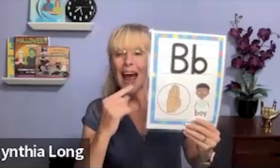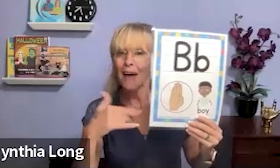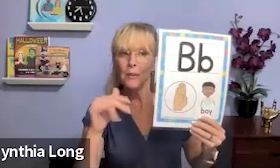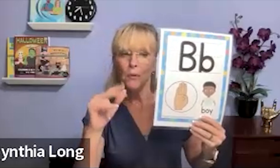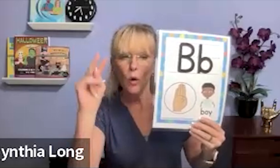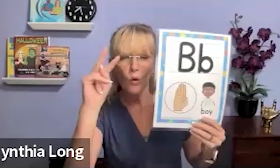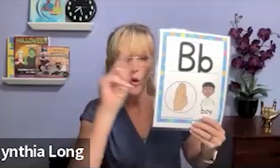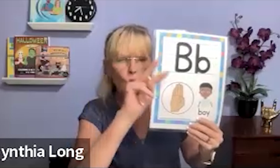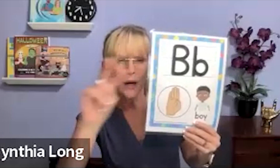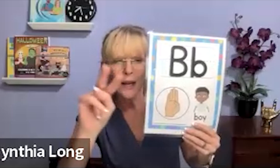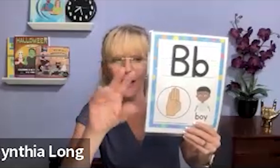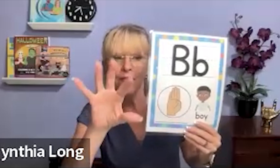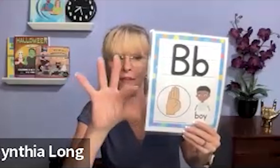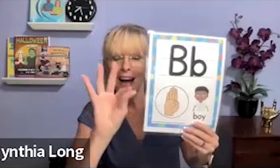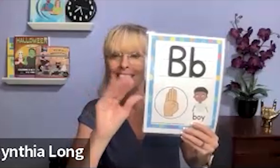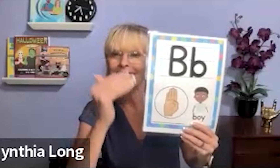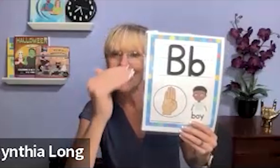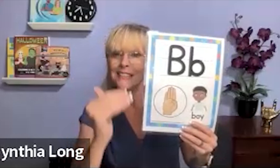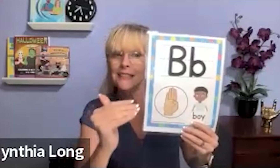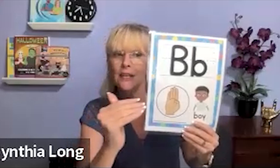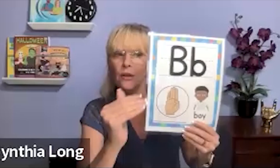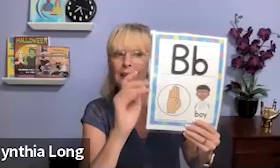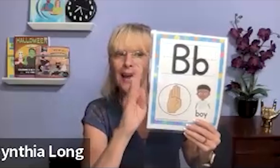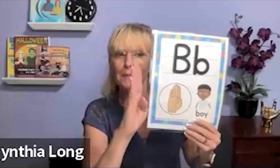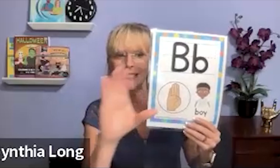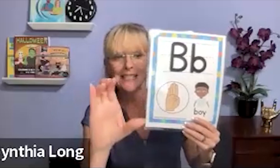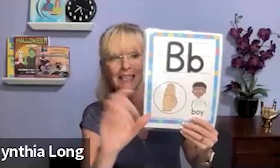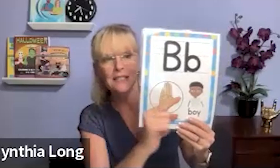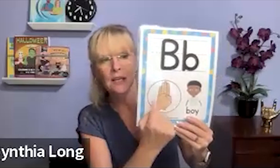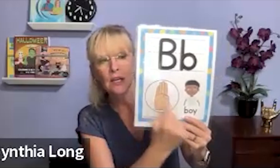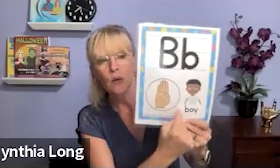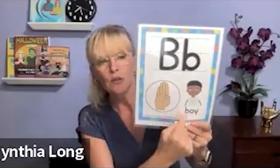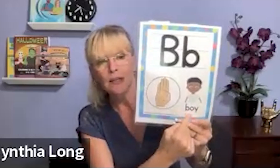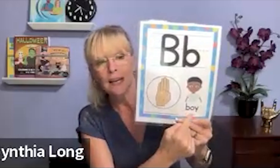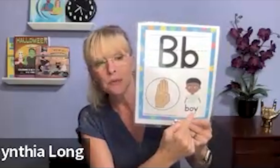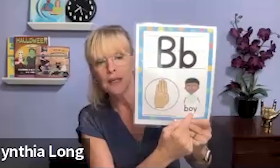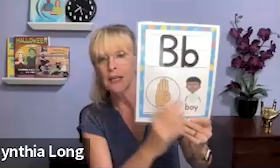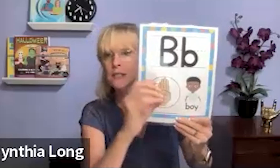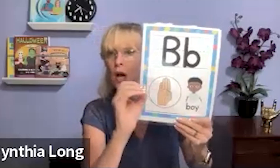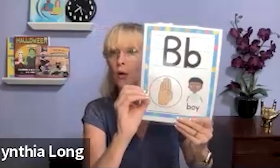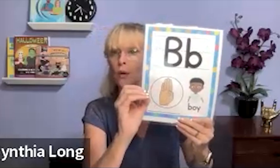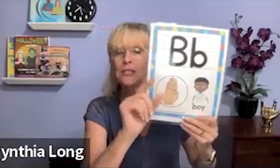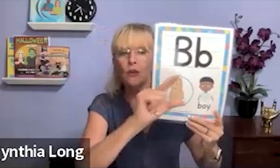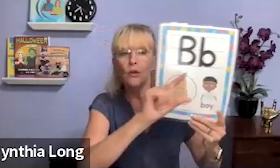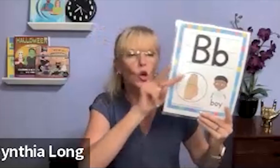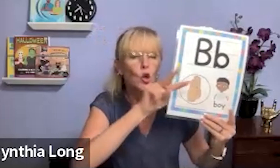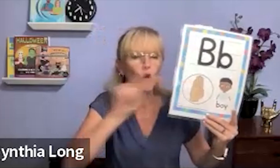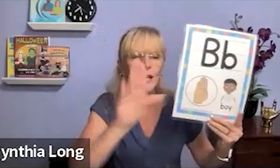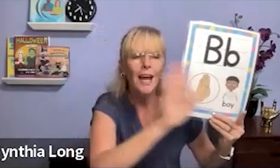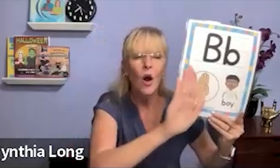have them go look and find the next letter in the ABCs. So the next one is O. And so they're looking at